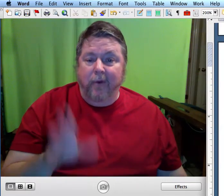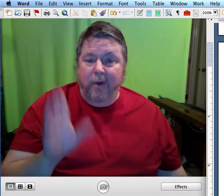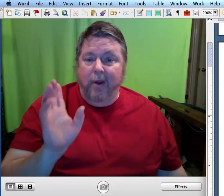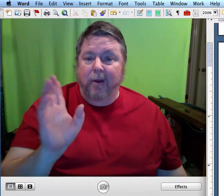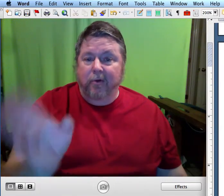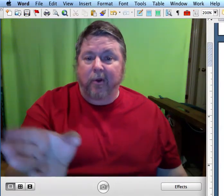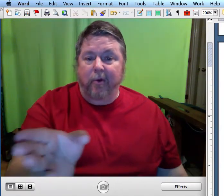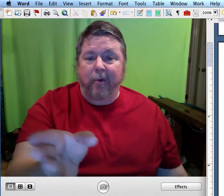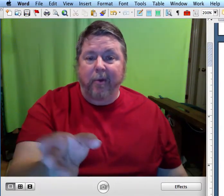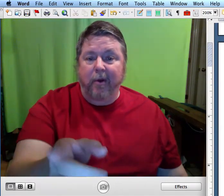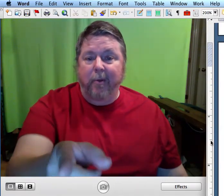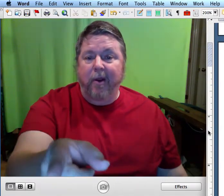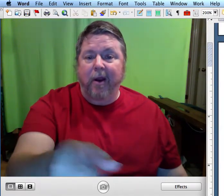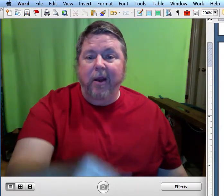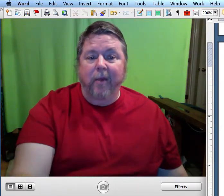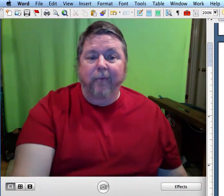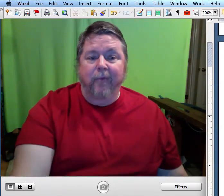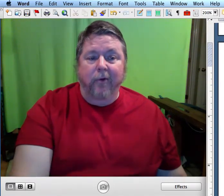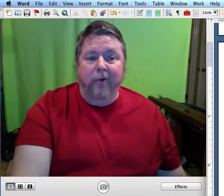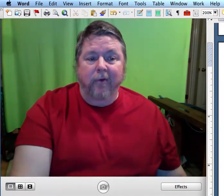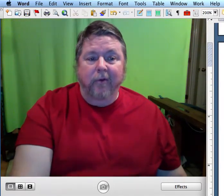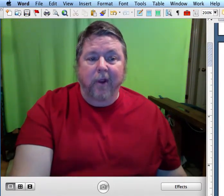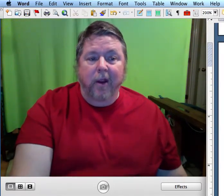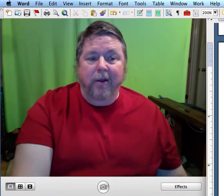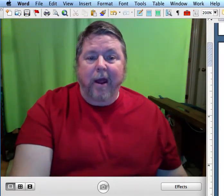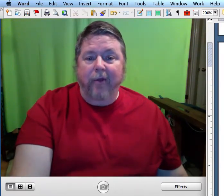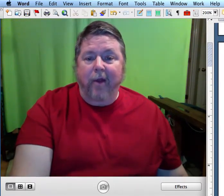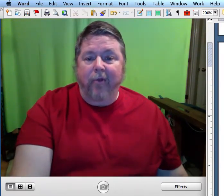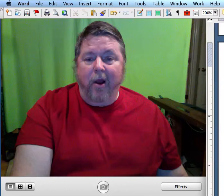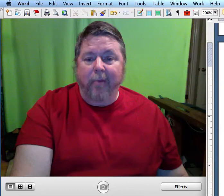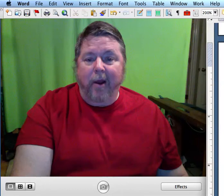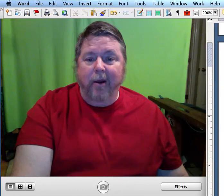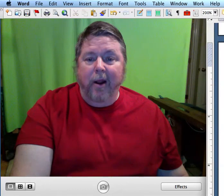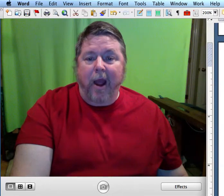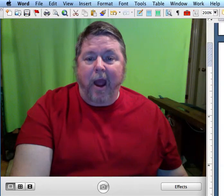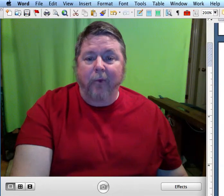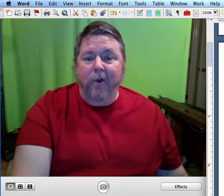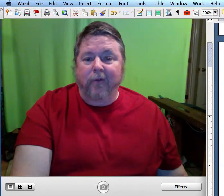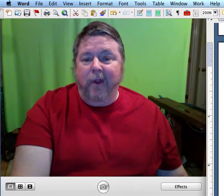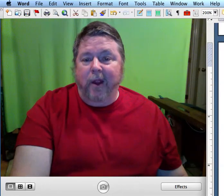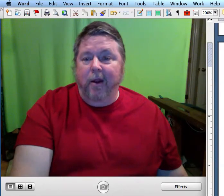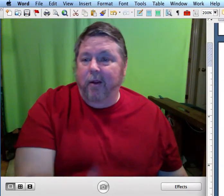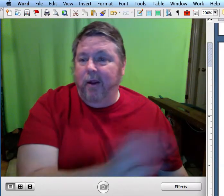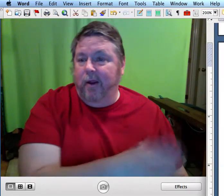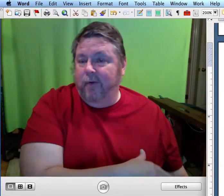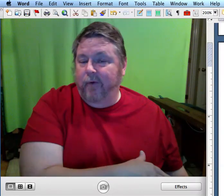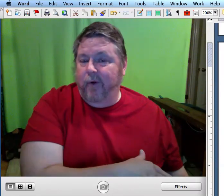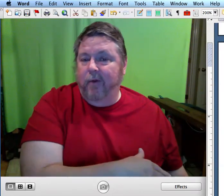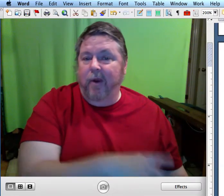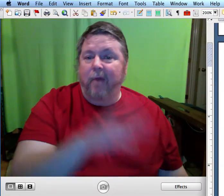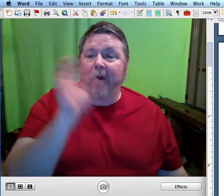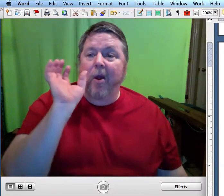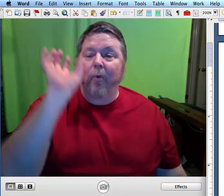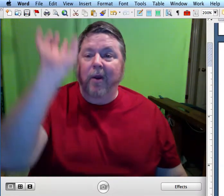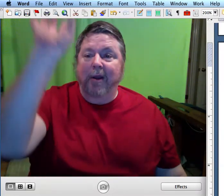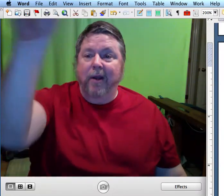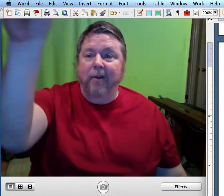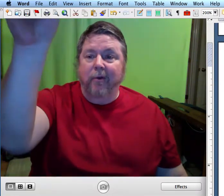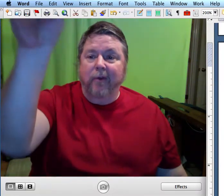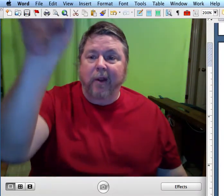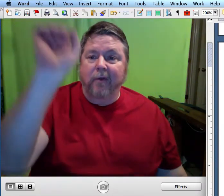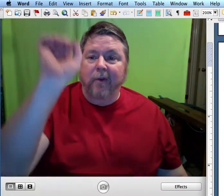have, so give me a cleaned up version of this. Now that I've thought about it, I would have said this, right? So you have, what